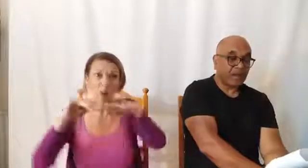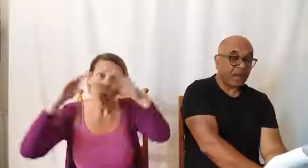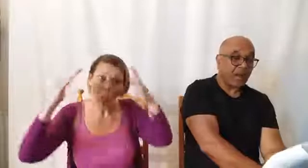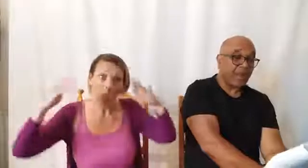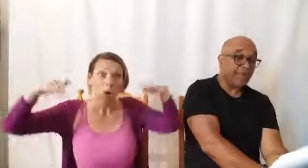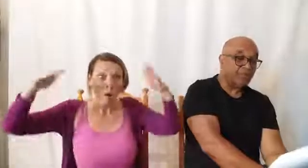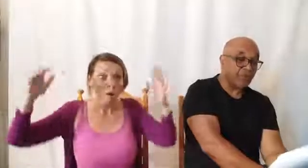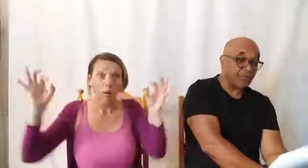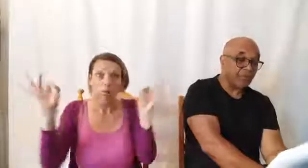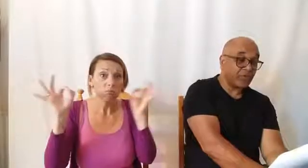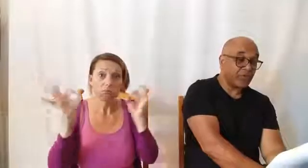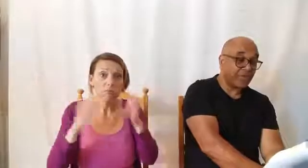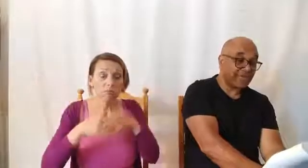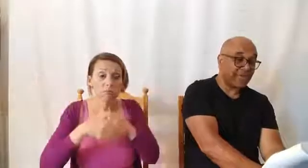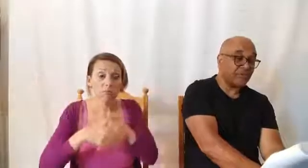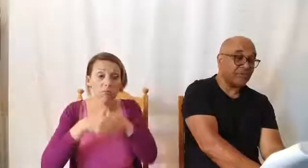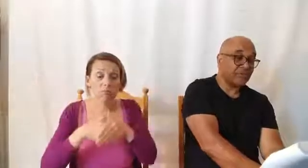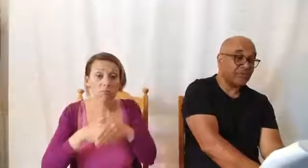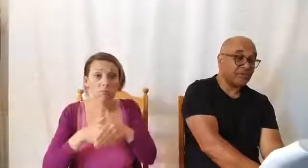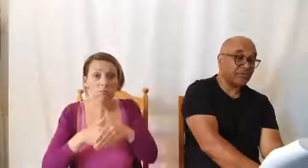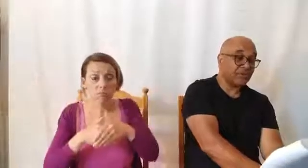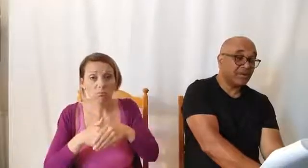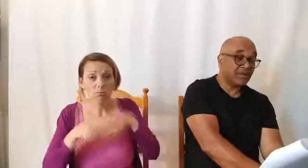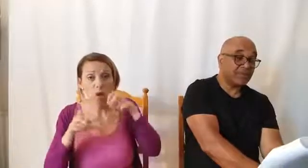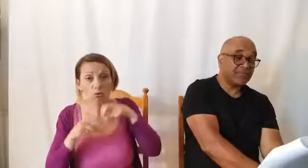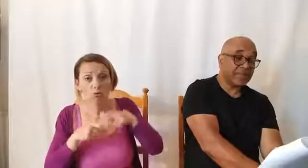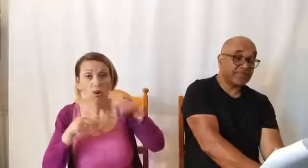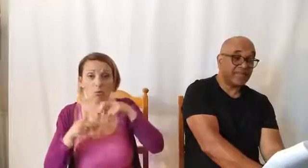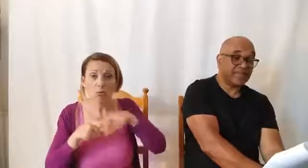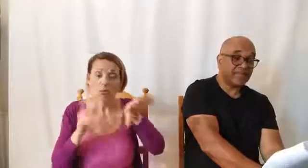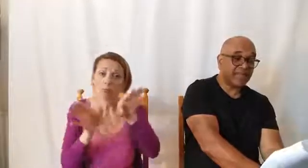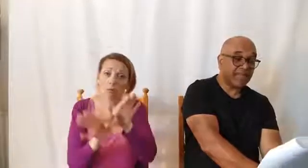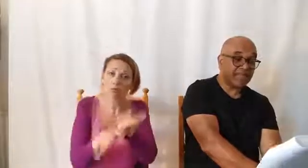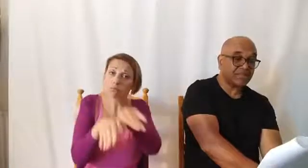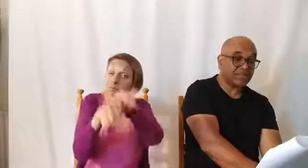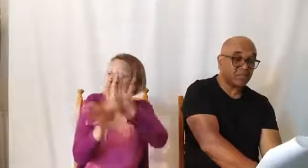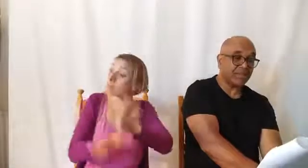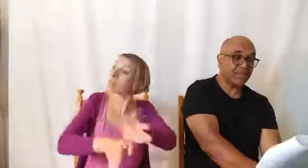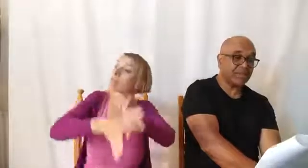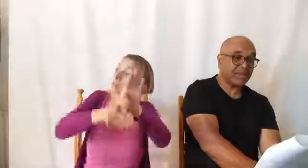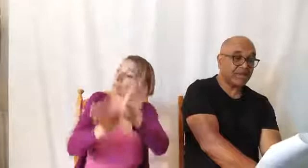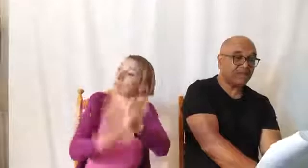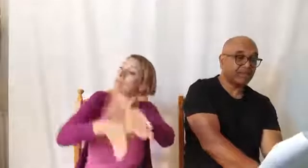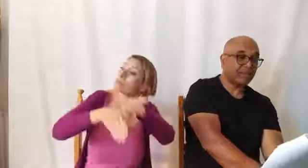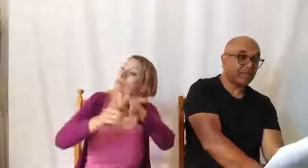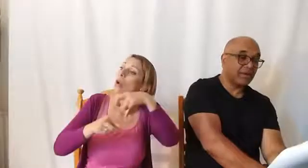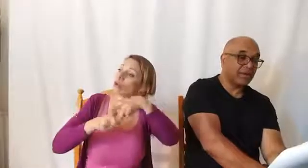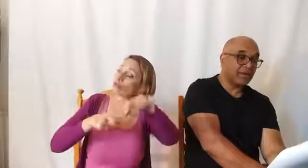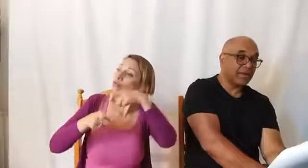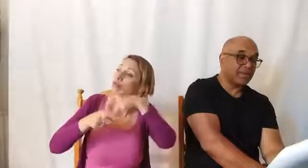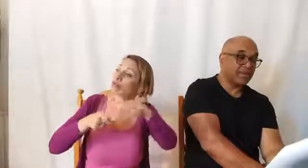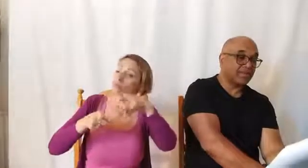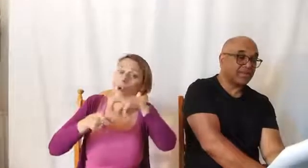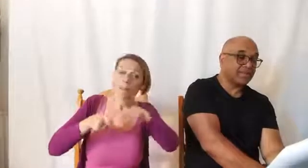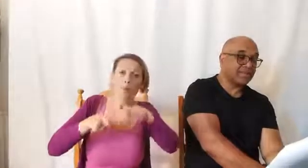I have travelled through many oceans, made many friends, big and small in my time. But it takes